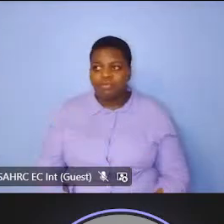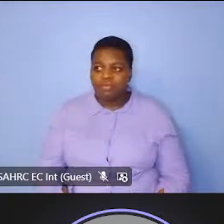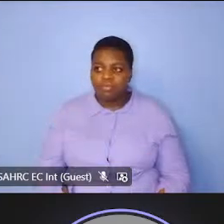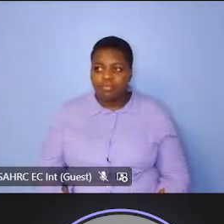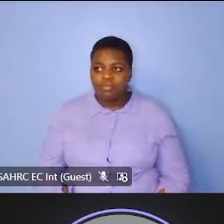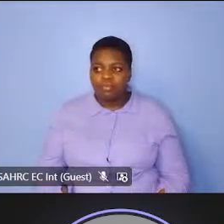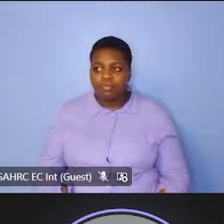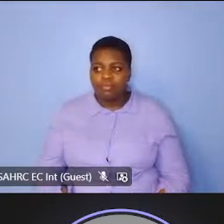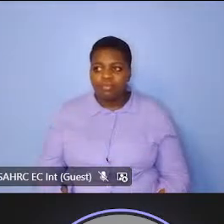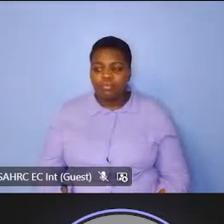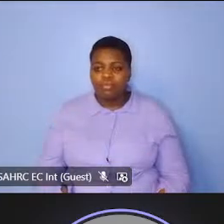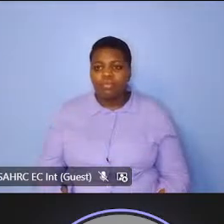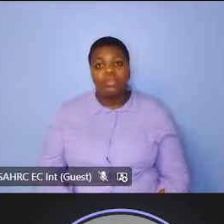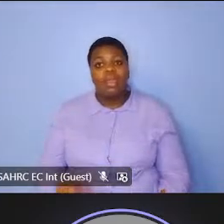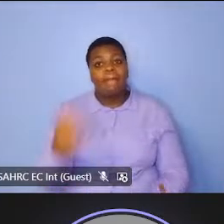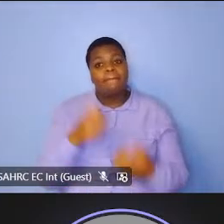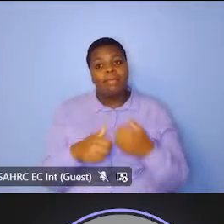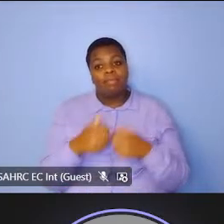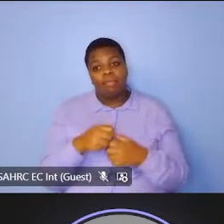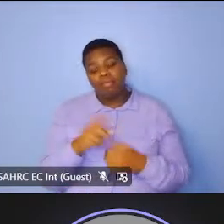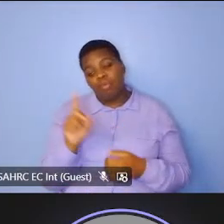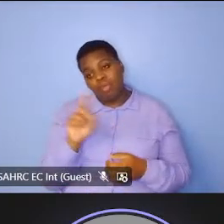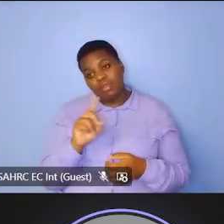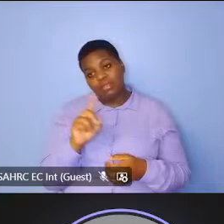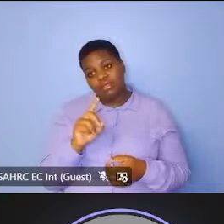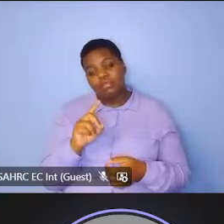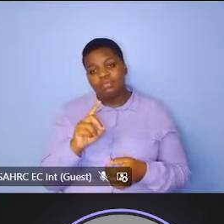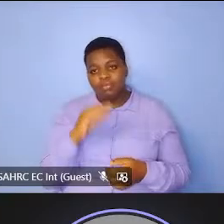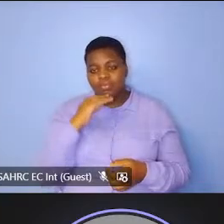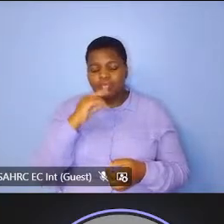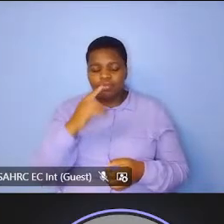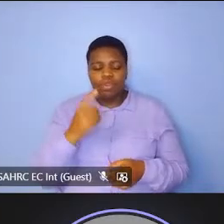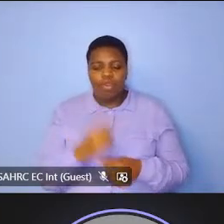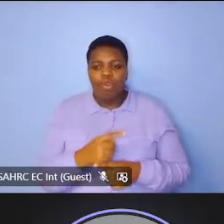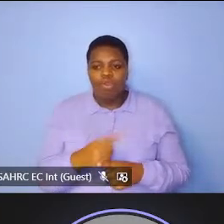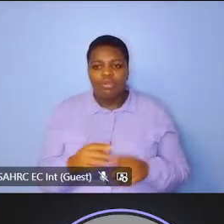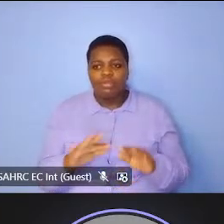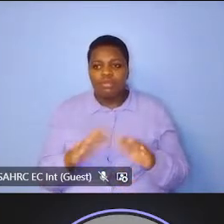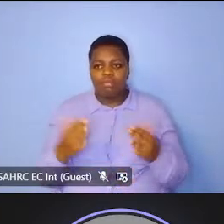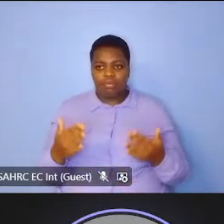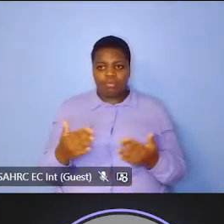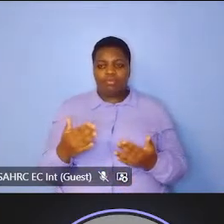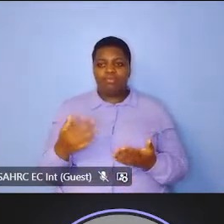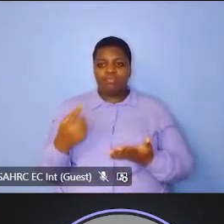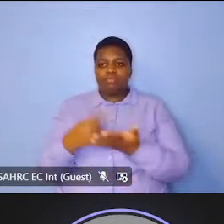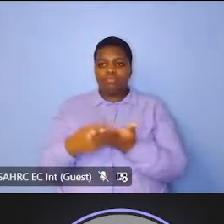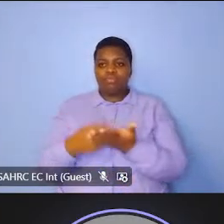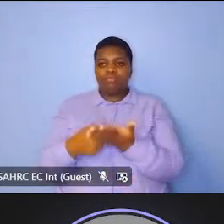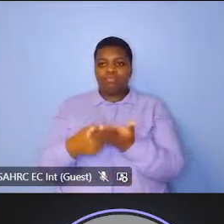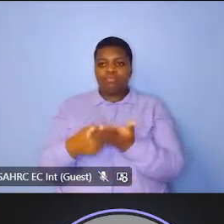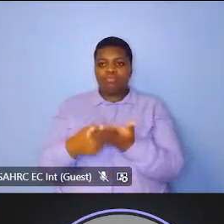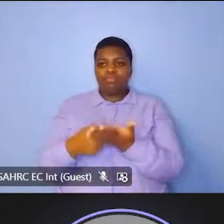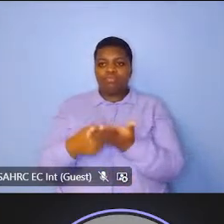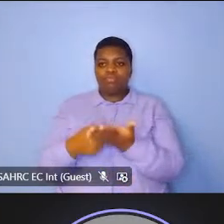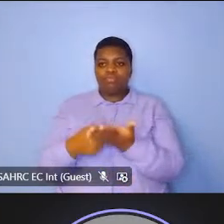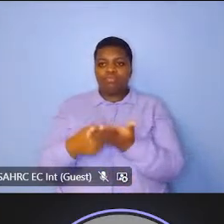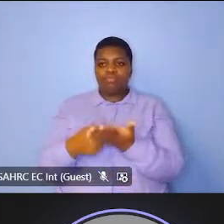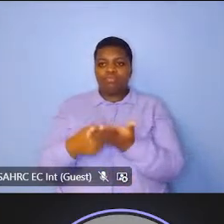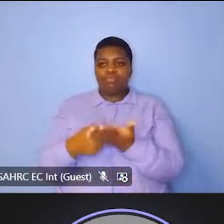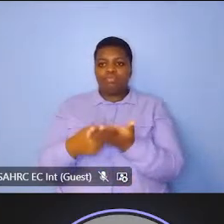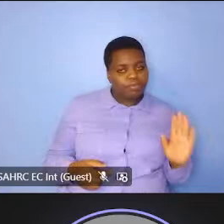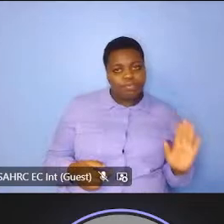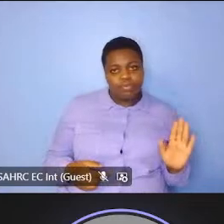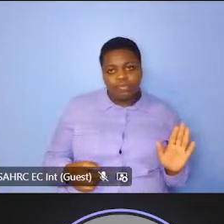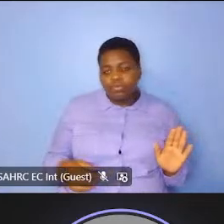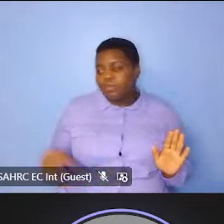problem with these examples, however, is that they're tabulated in the table. On one side of the table, it says boys. On one side of the table, it